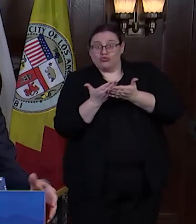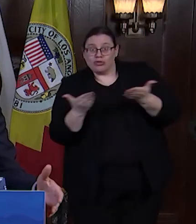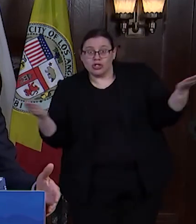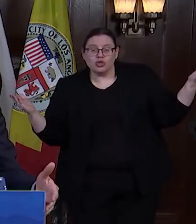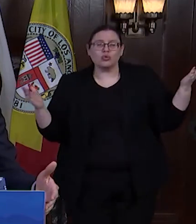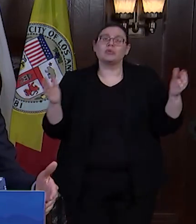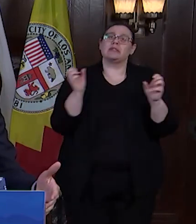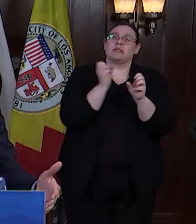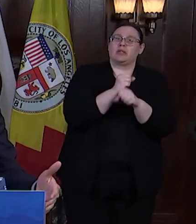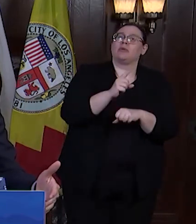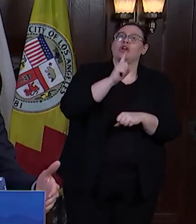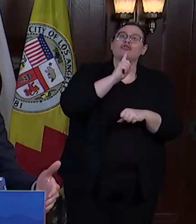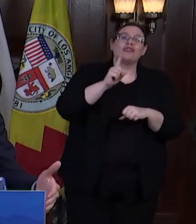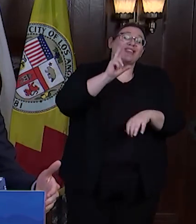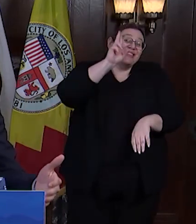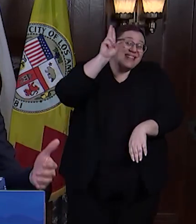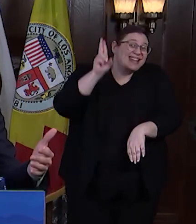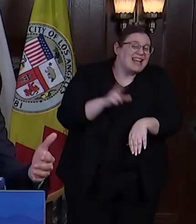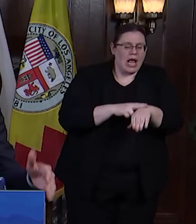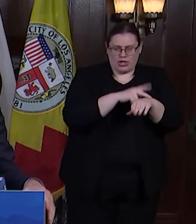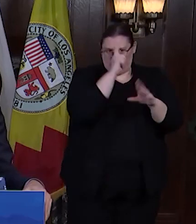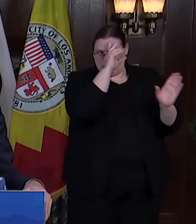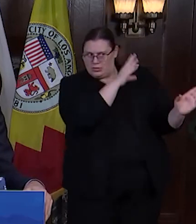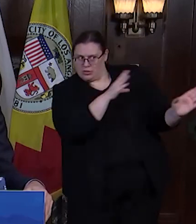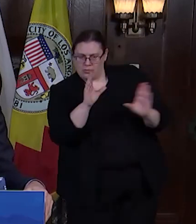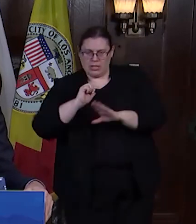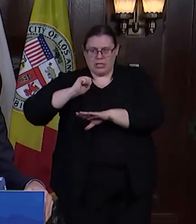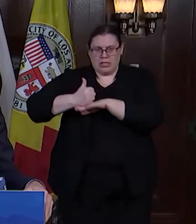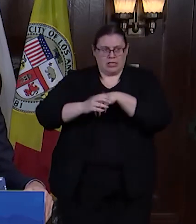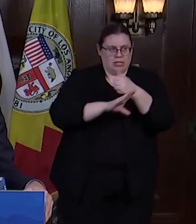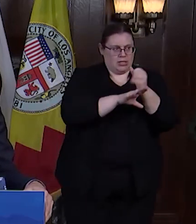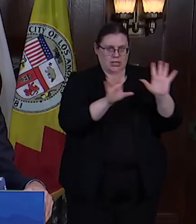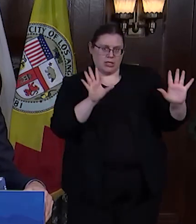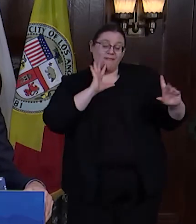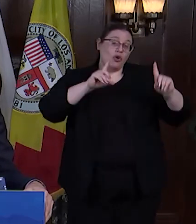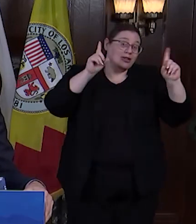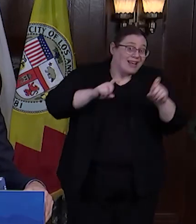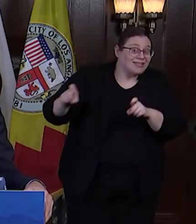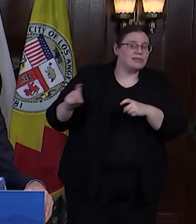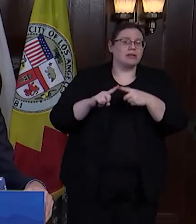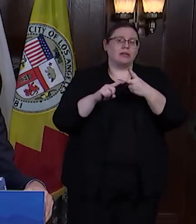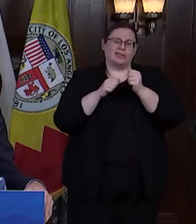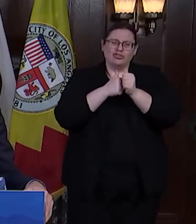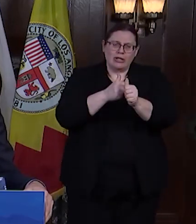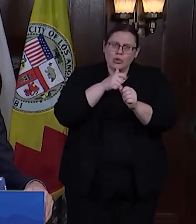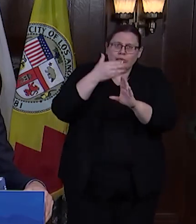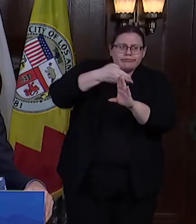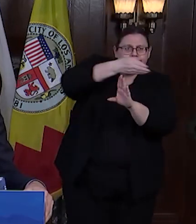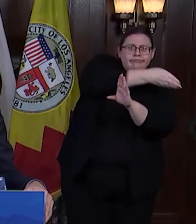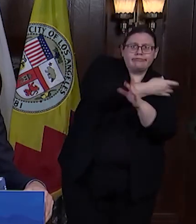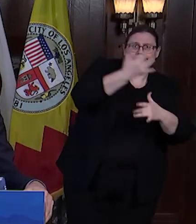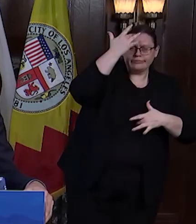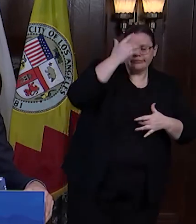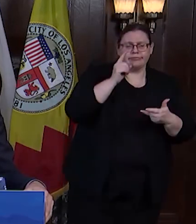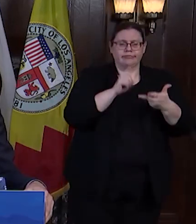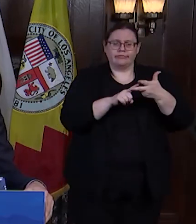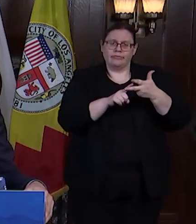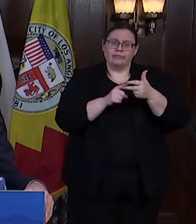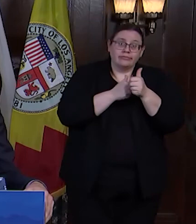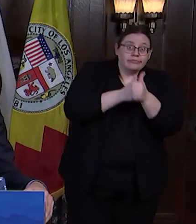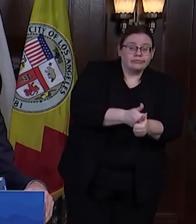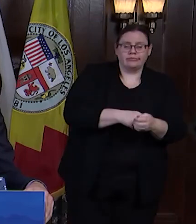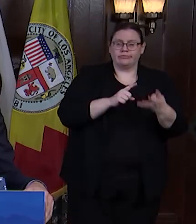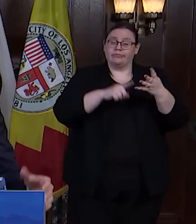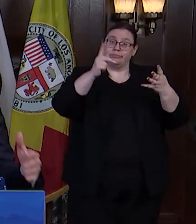to make sure that there's national strategies and implementation of testing, of tracing, of tracking, of